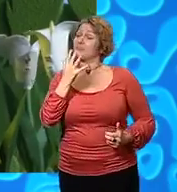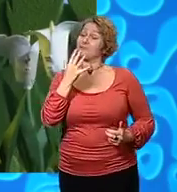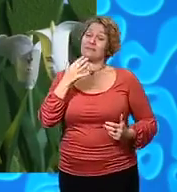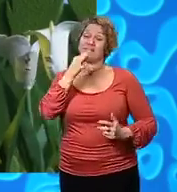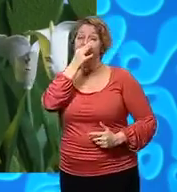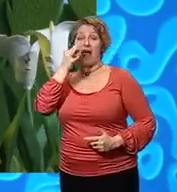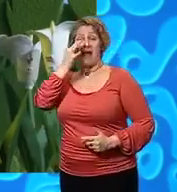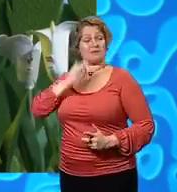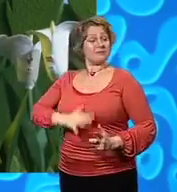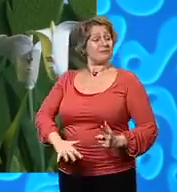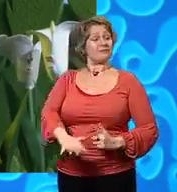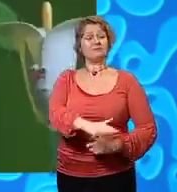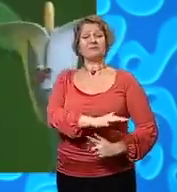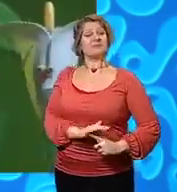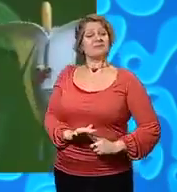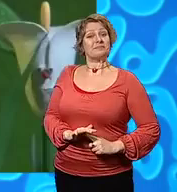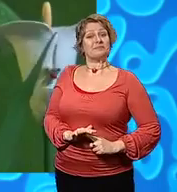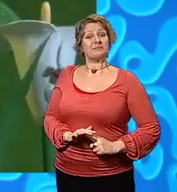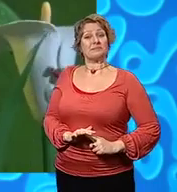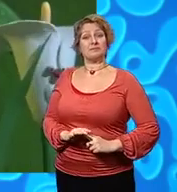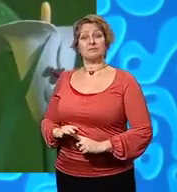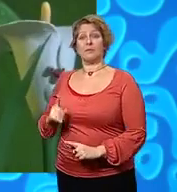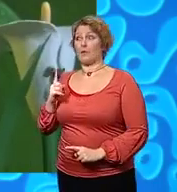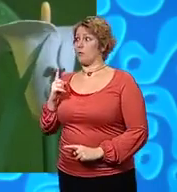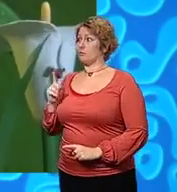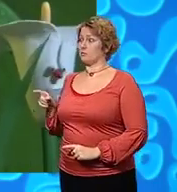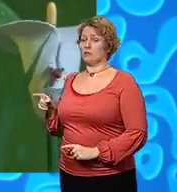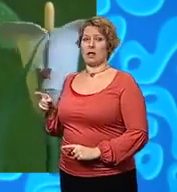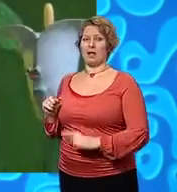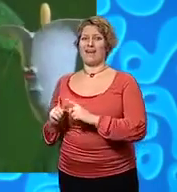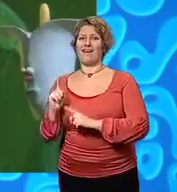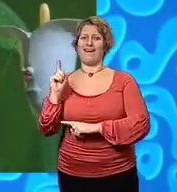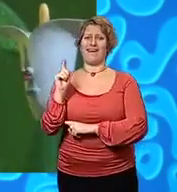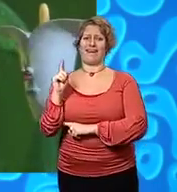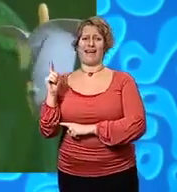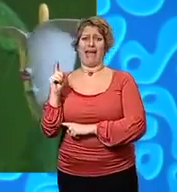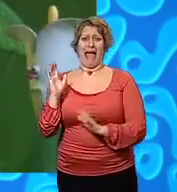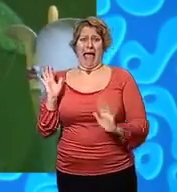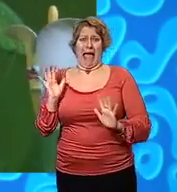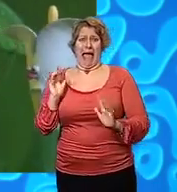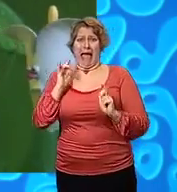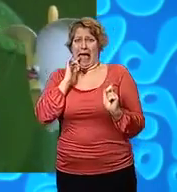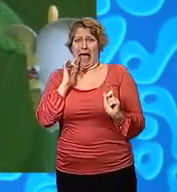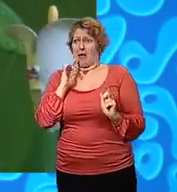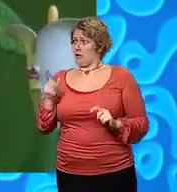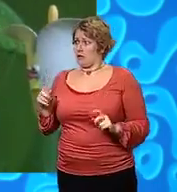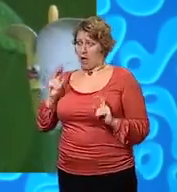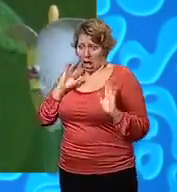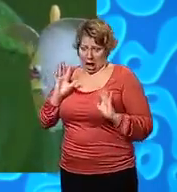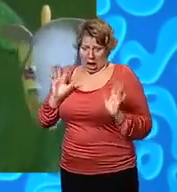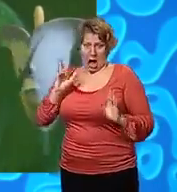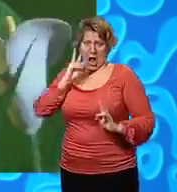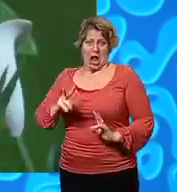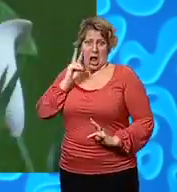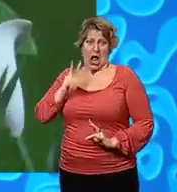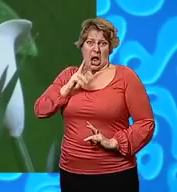flowers in the land." One day, the lily on the left suddenly screamed, "Oh, my leaves and